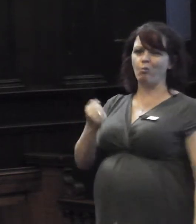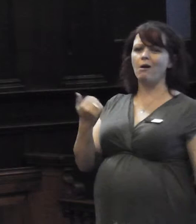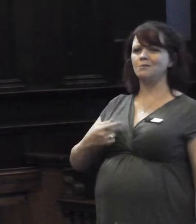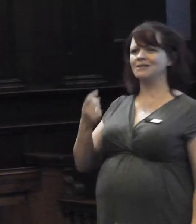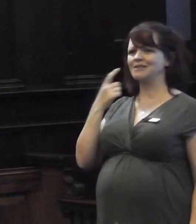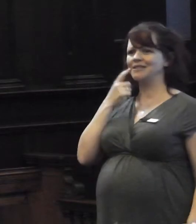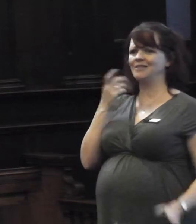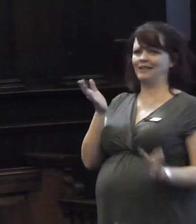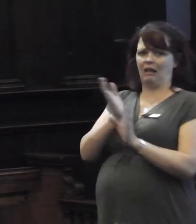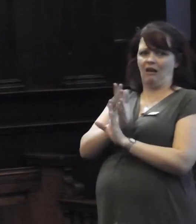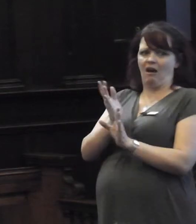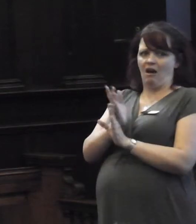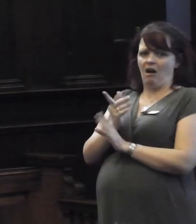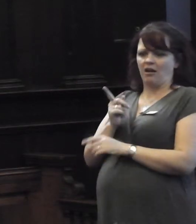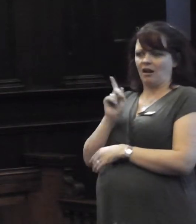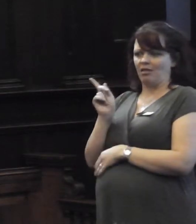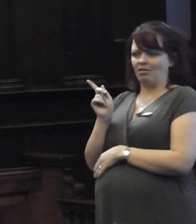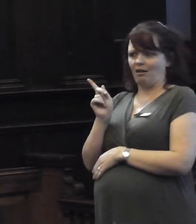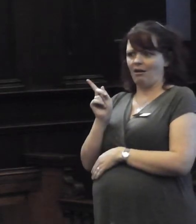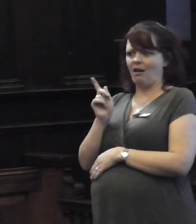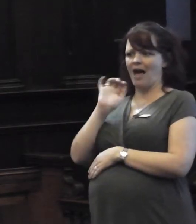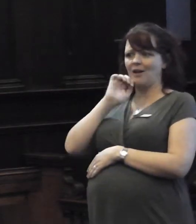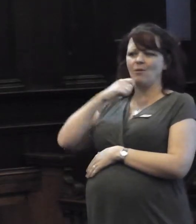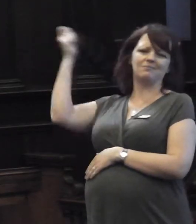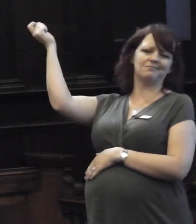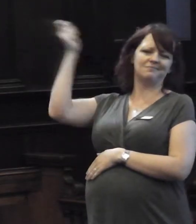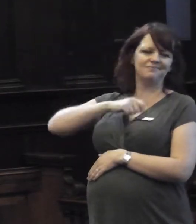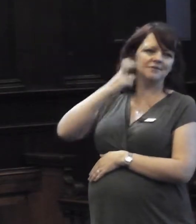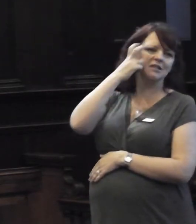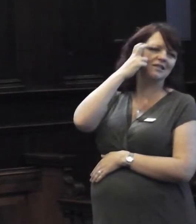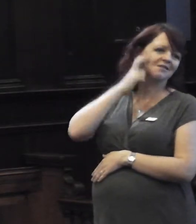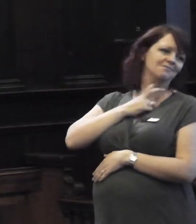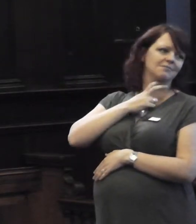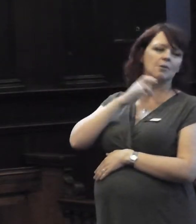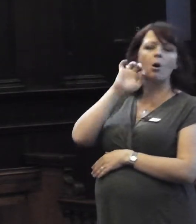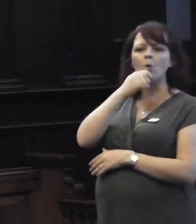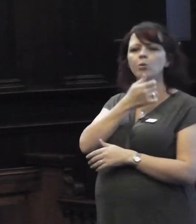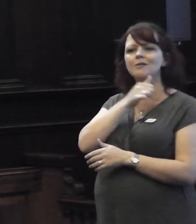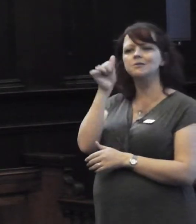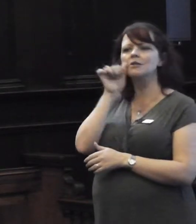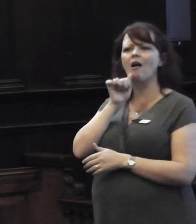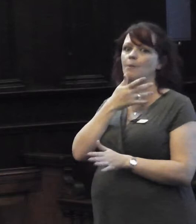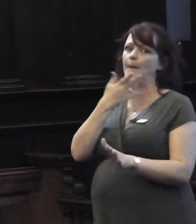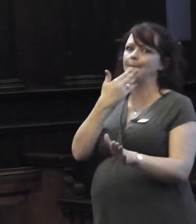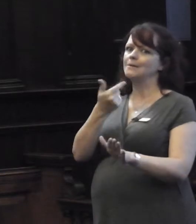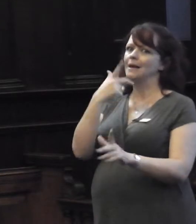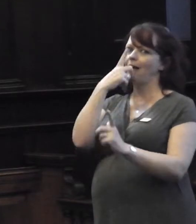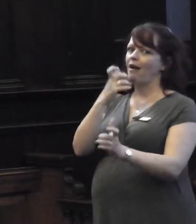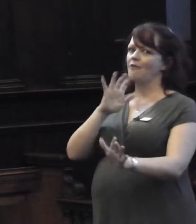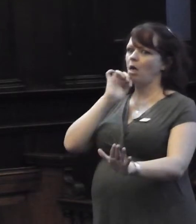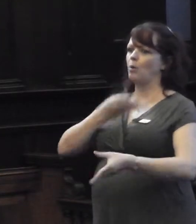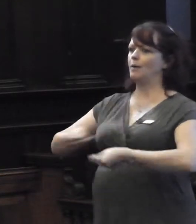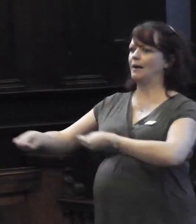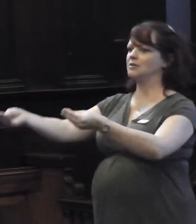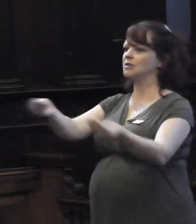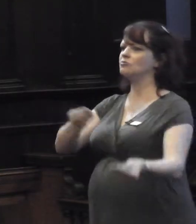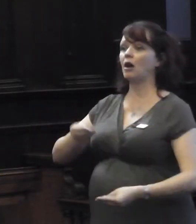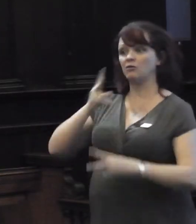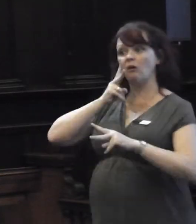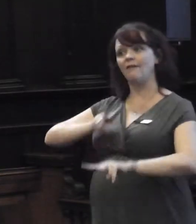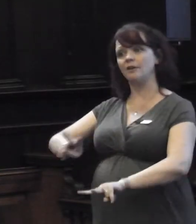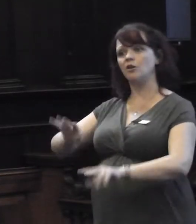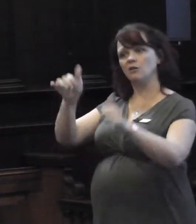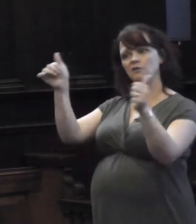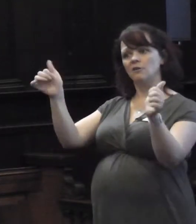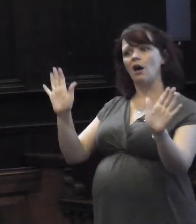easily concealed, and it's effective to do that to the face. But be careful. We'll have a look at it. That